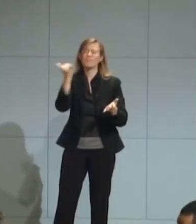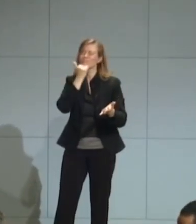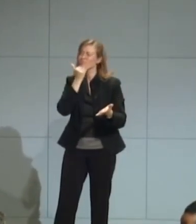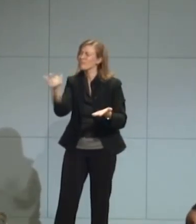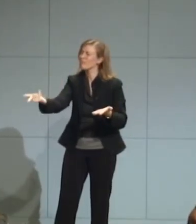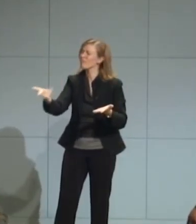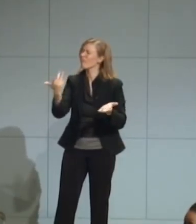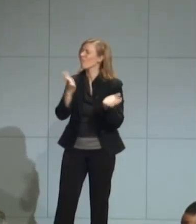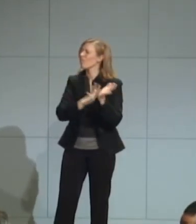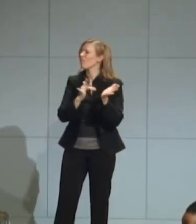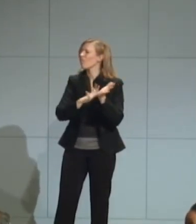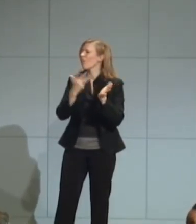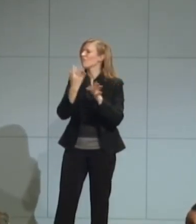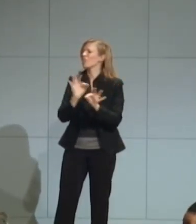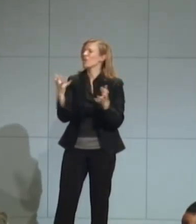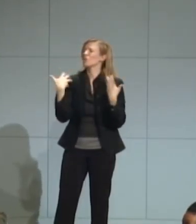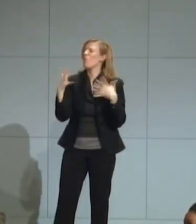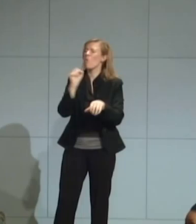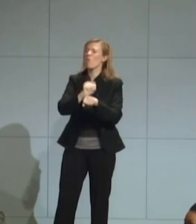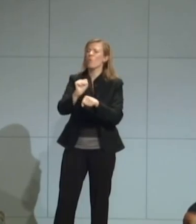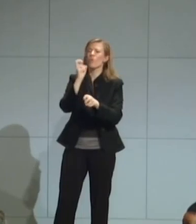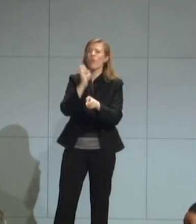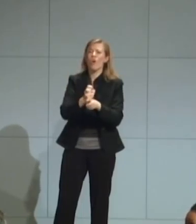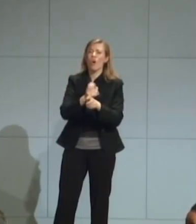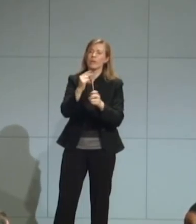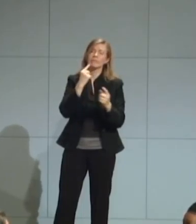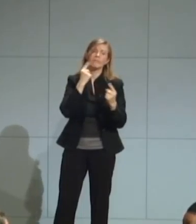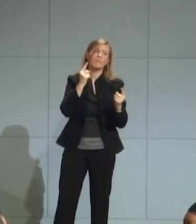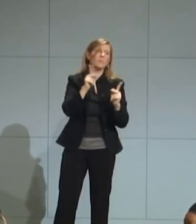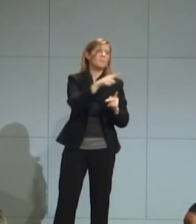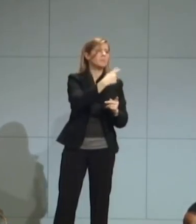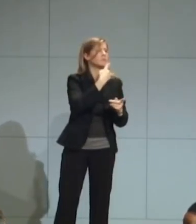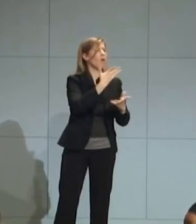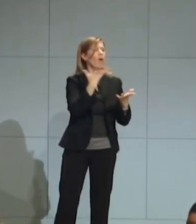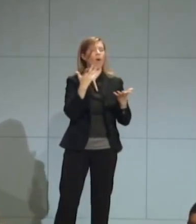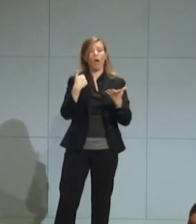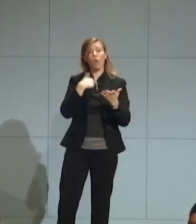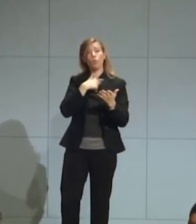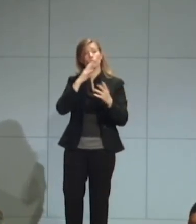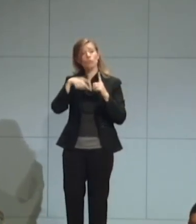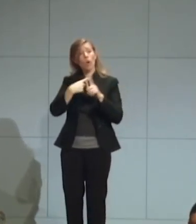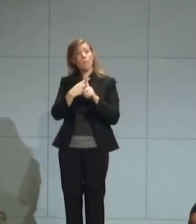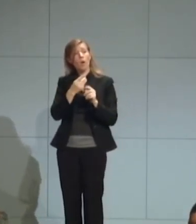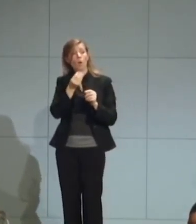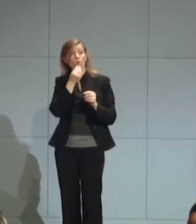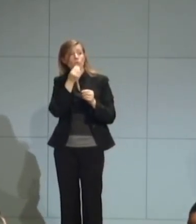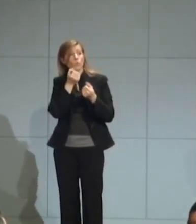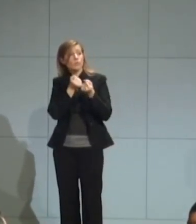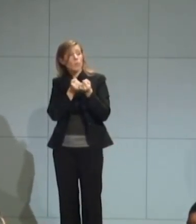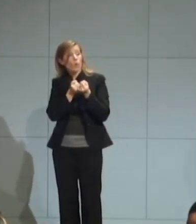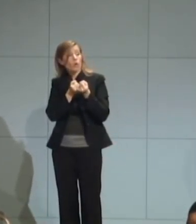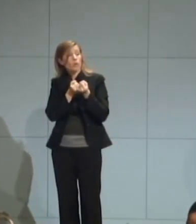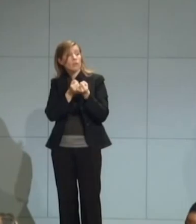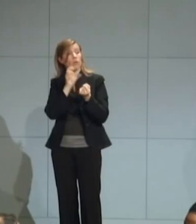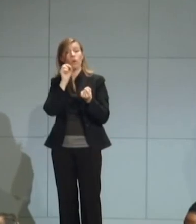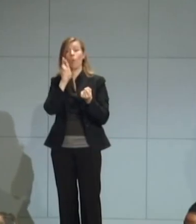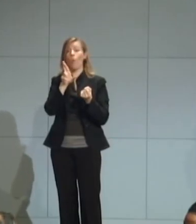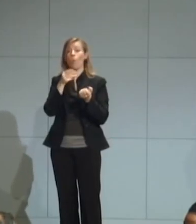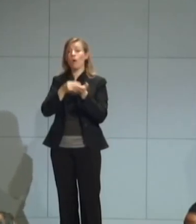this legacy, the Supreme Court struck it down. That's why we're still talking about it. Because when some folks wanted to do